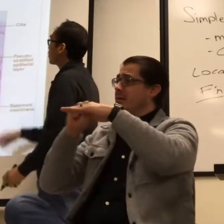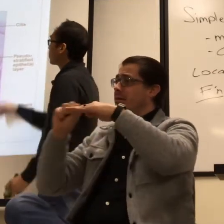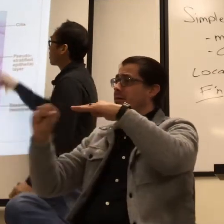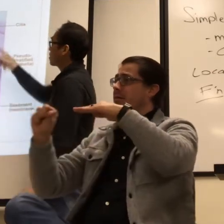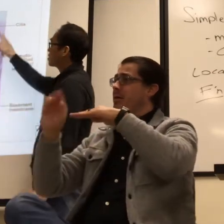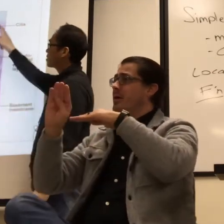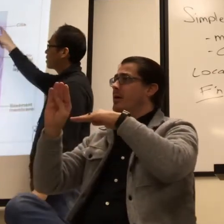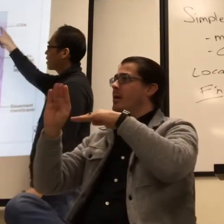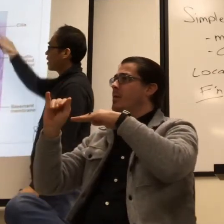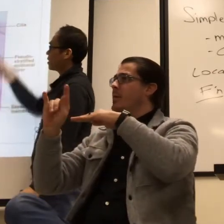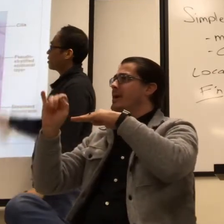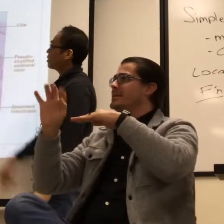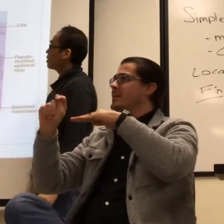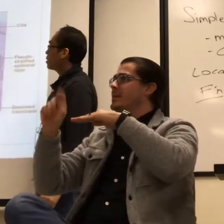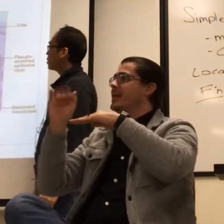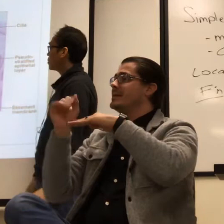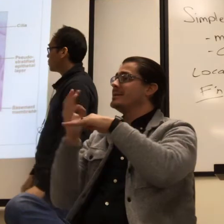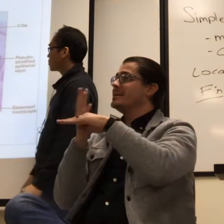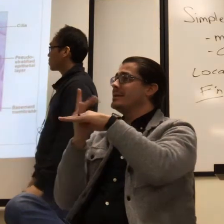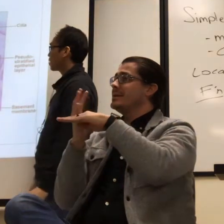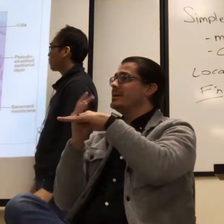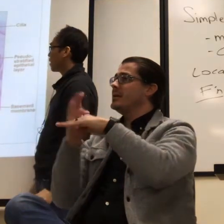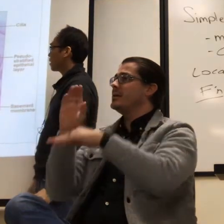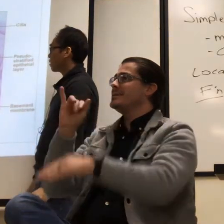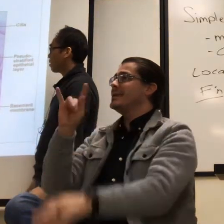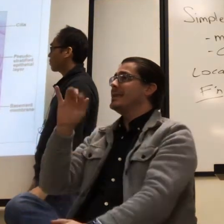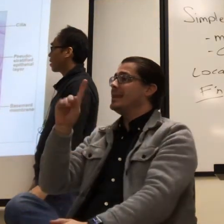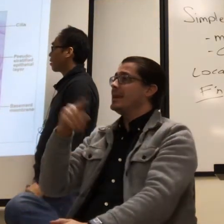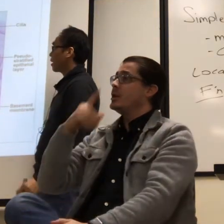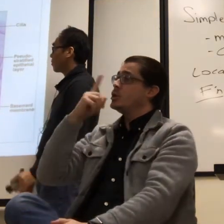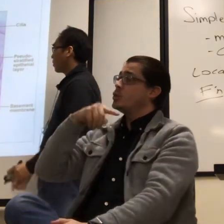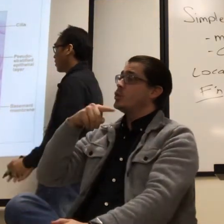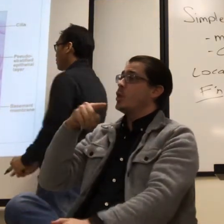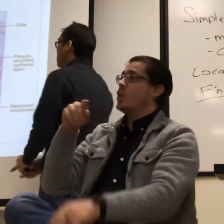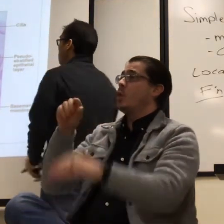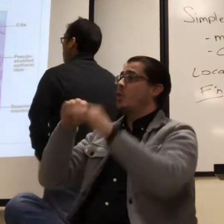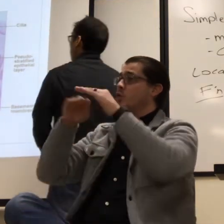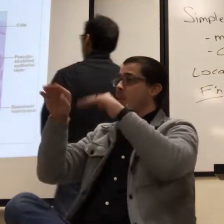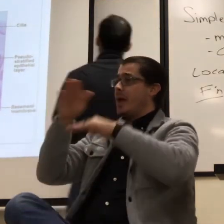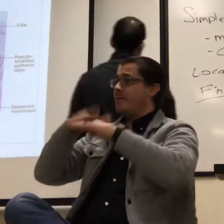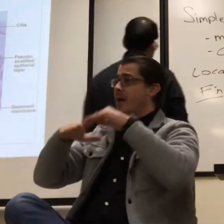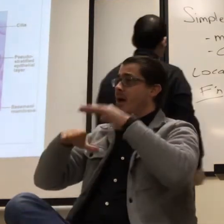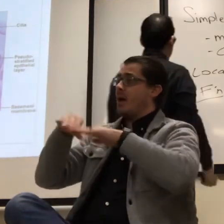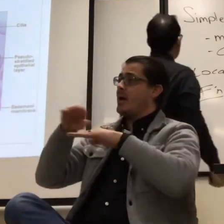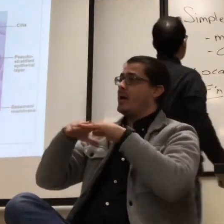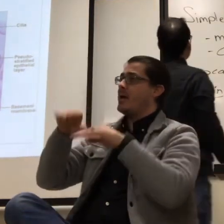our ciliated, pseudostratified columnar epithelial tissue.